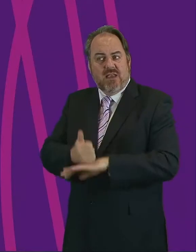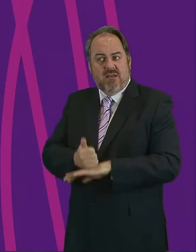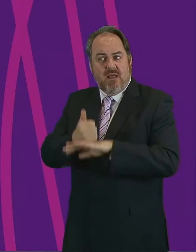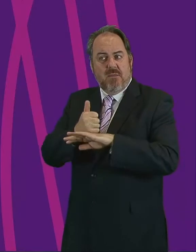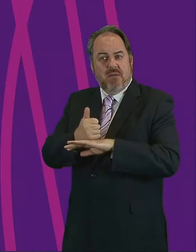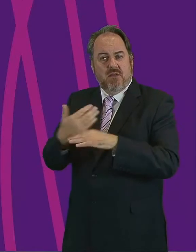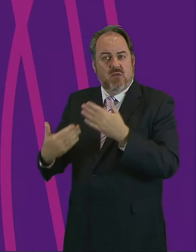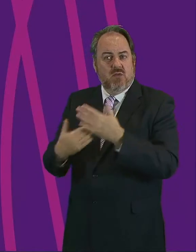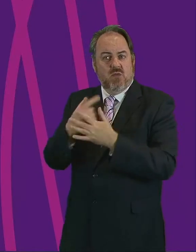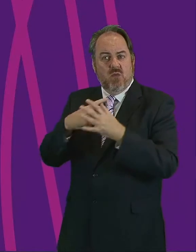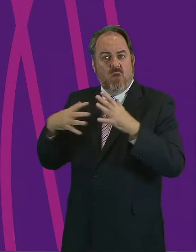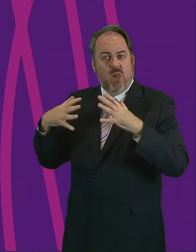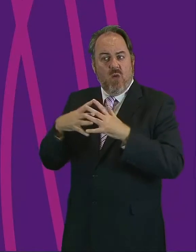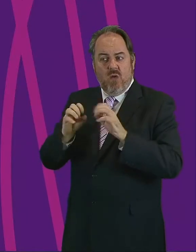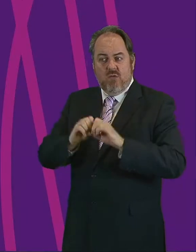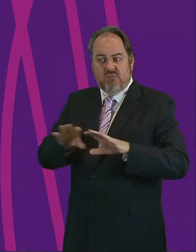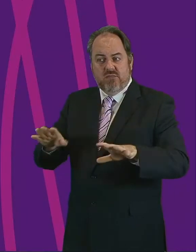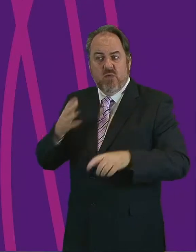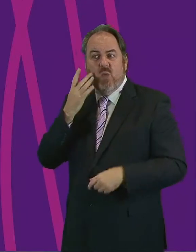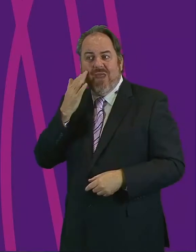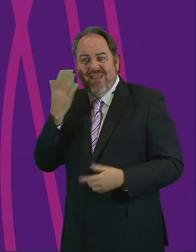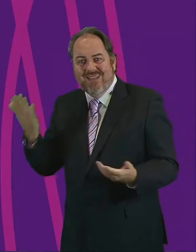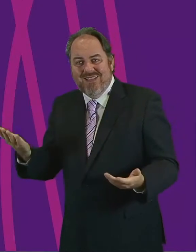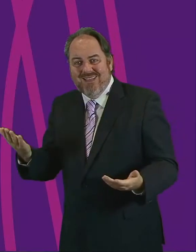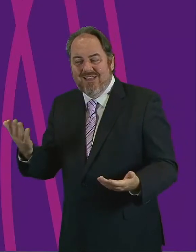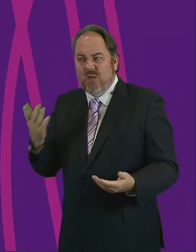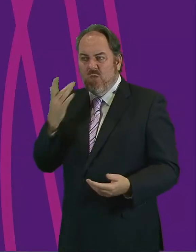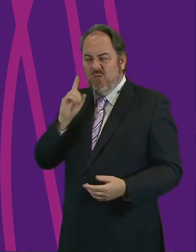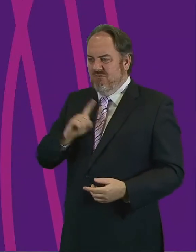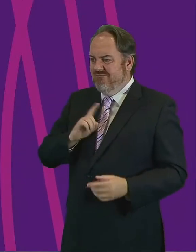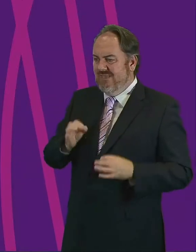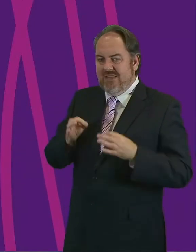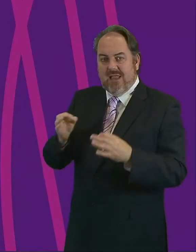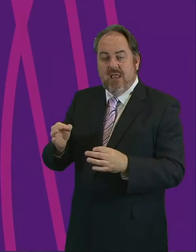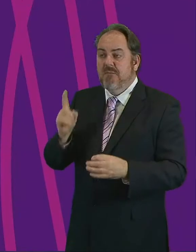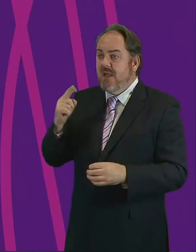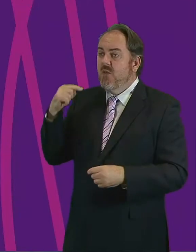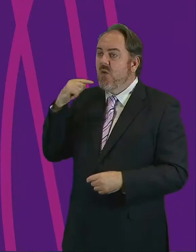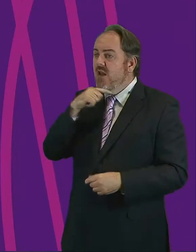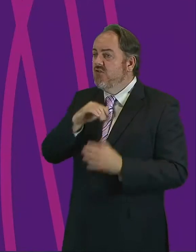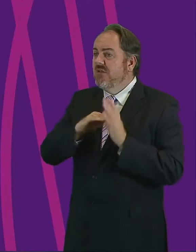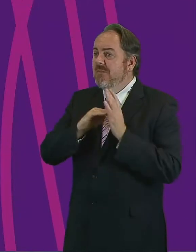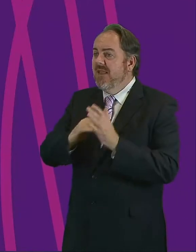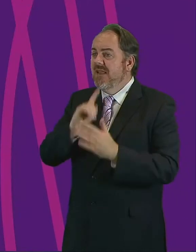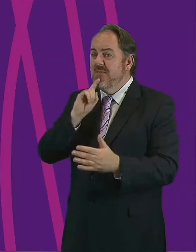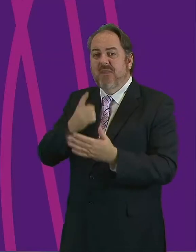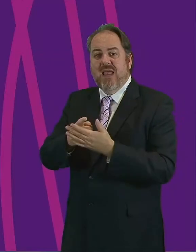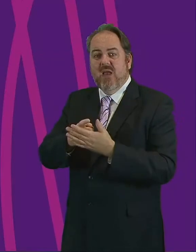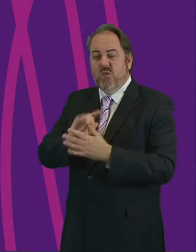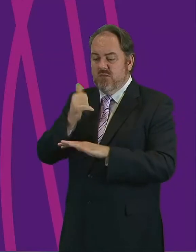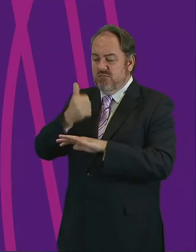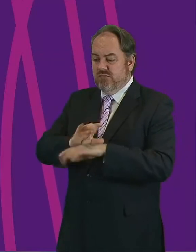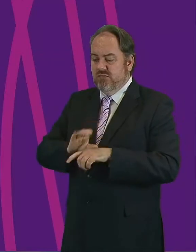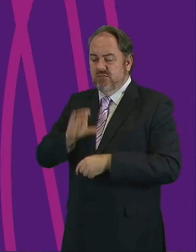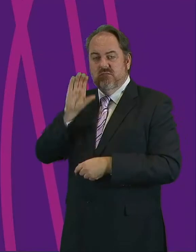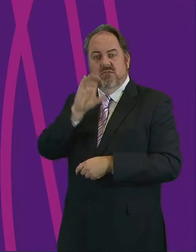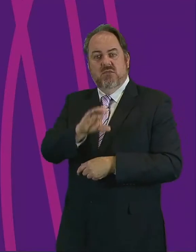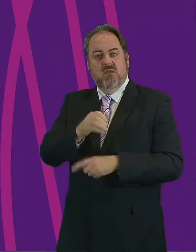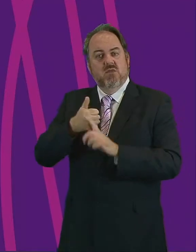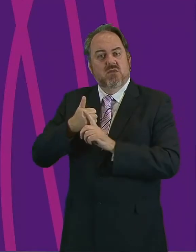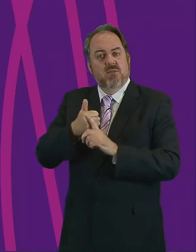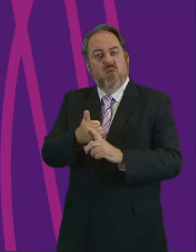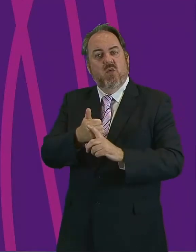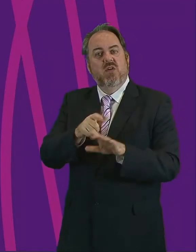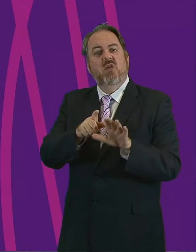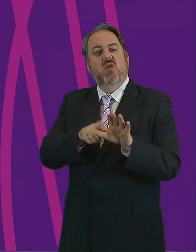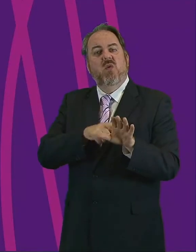What is that time delay? And lastly, Presiding Officer, let me welcome the £100 million announced by the Cabinet Secretary for Finance for youth